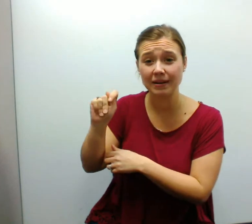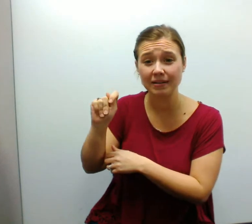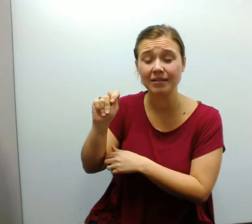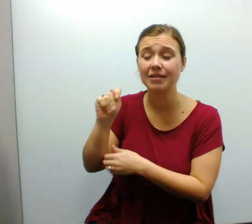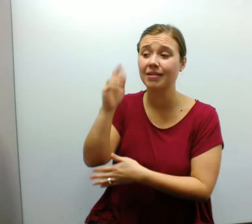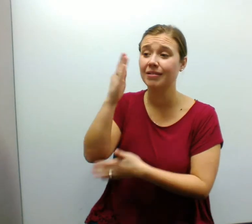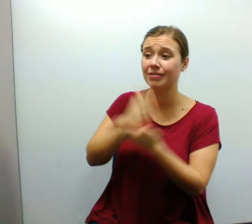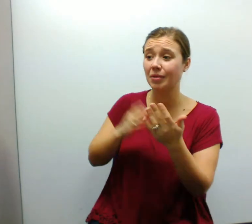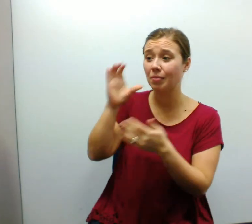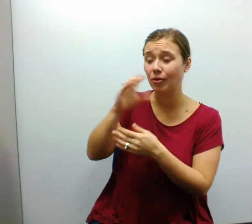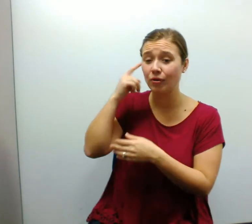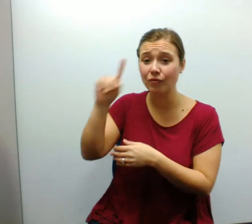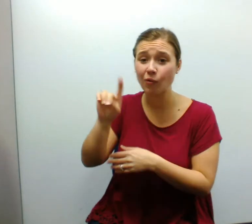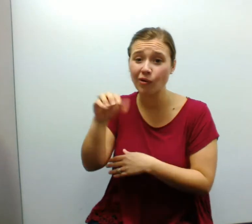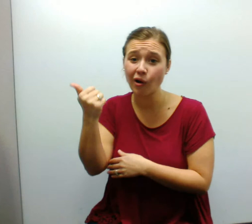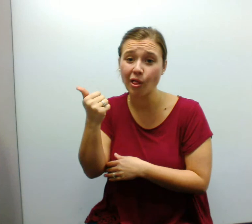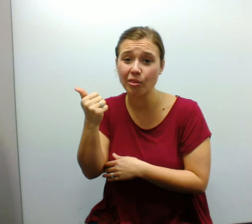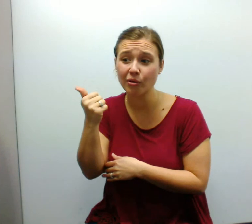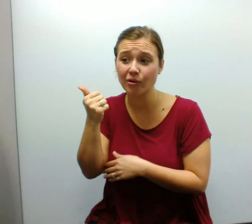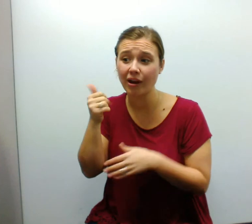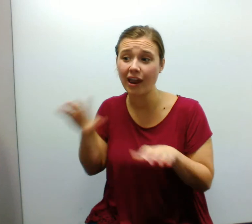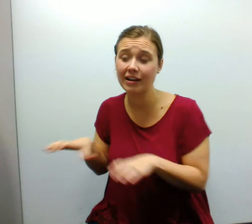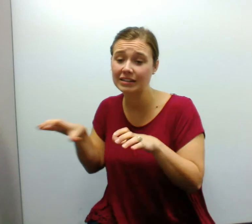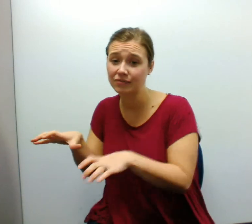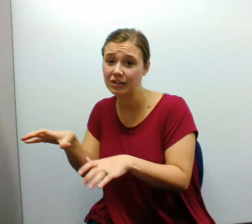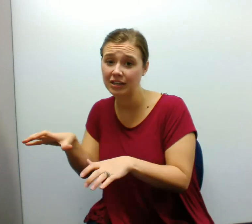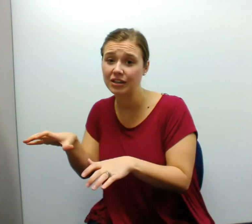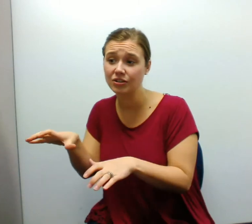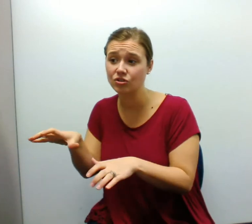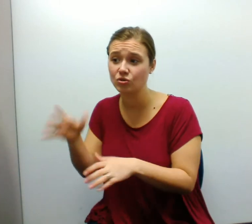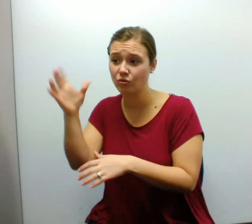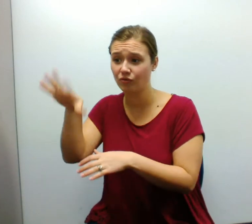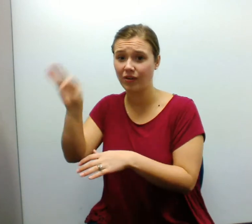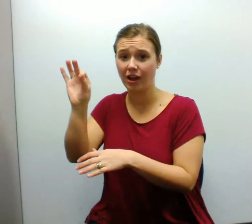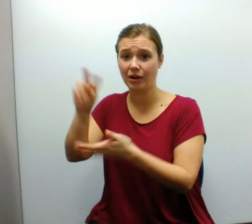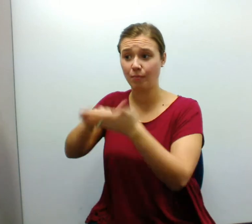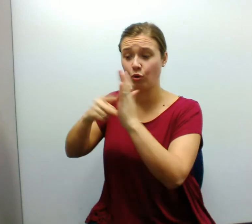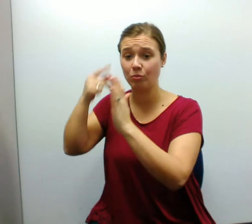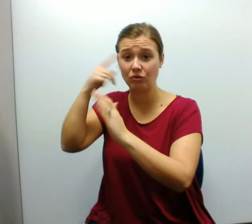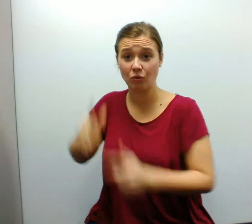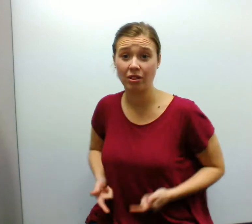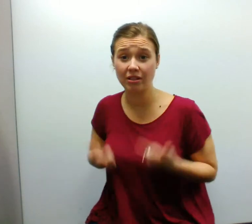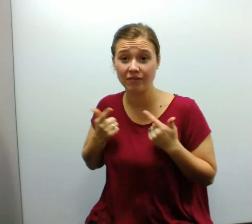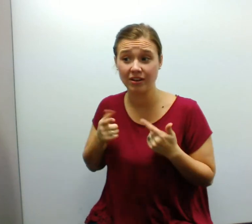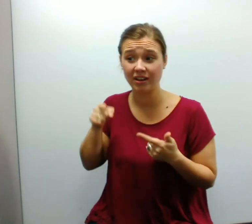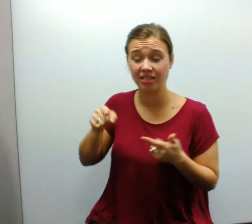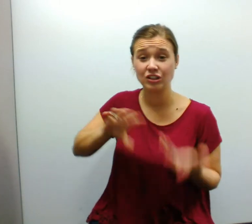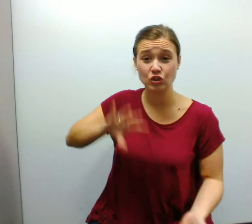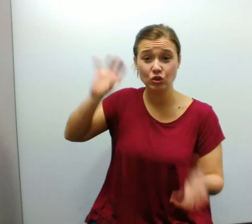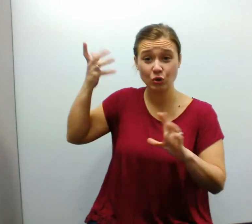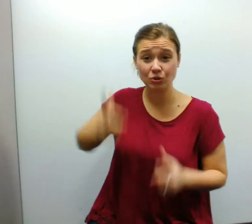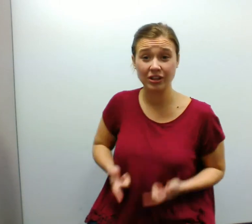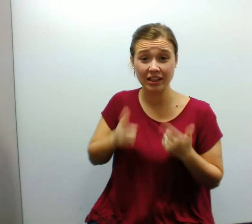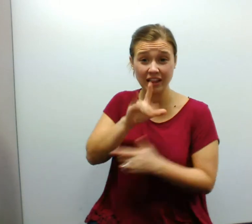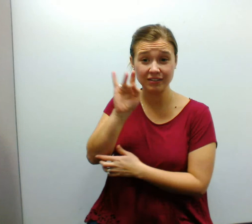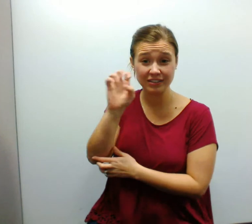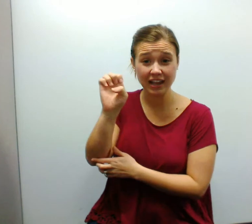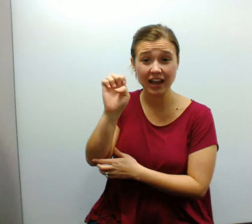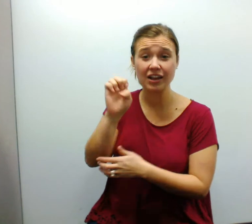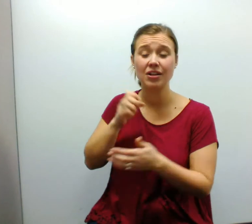gain a sense of purpose for living. This turbulent lifestyle frequently leads them to a life of crime and a